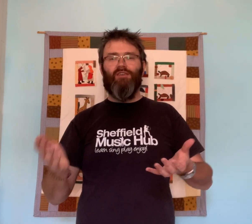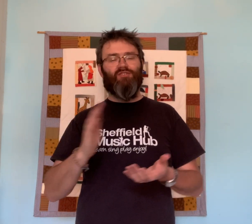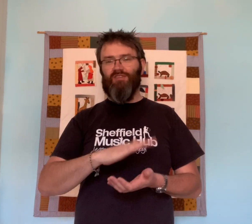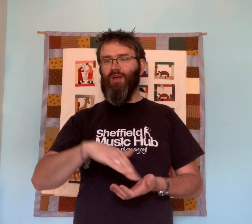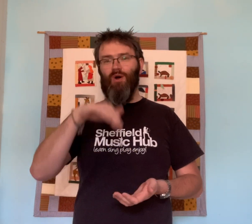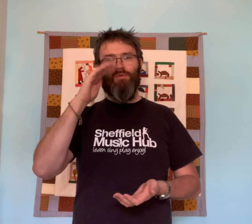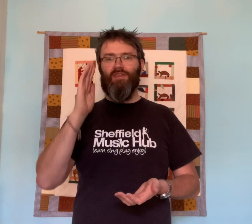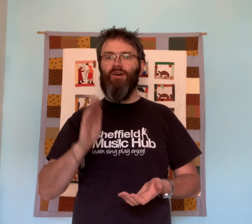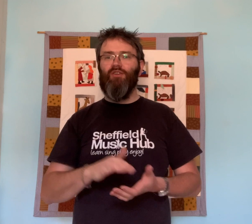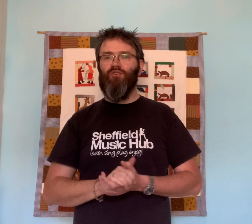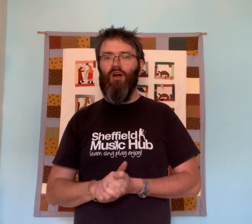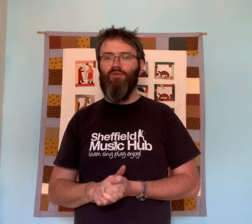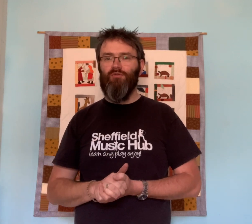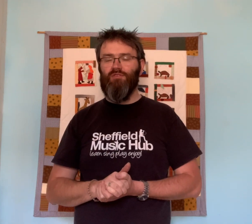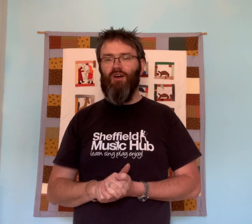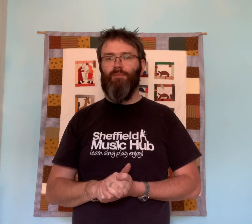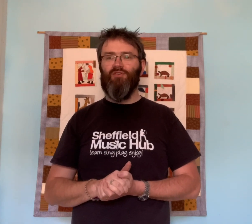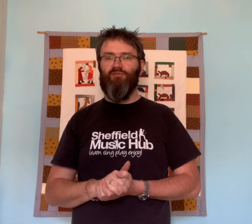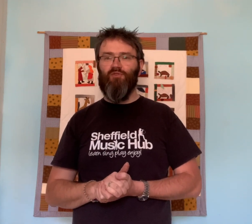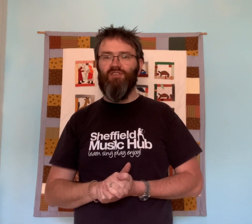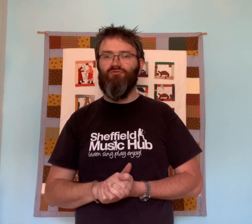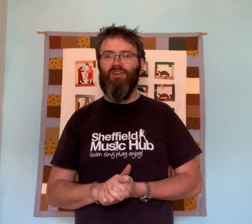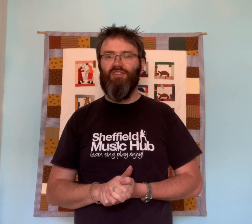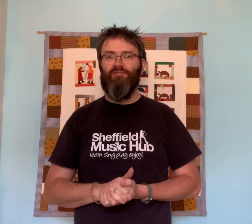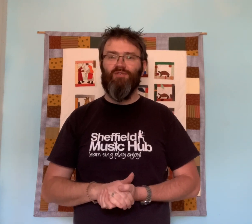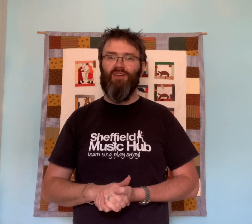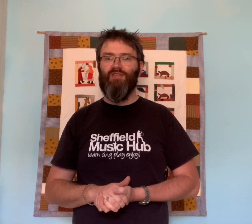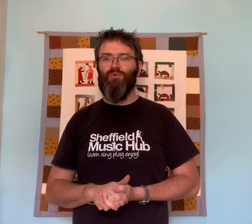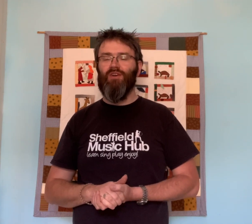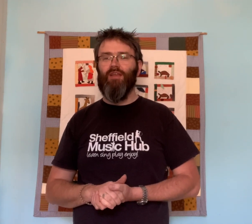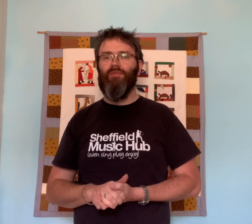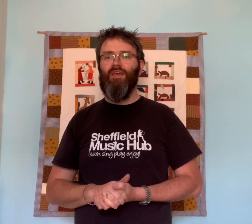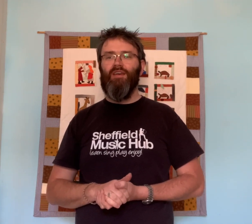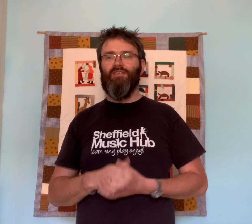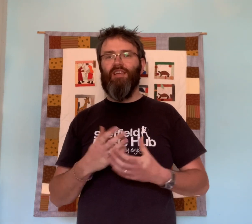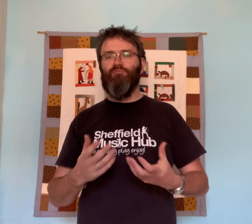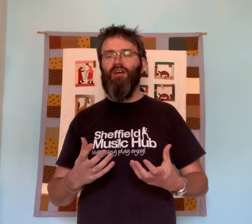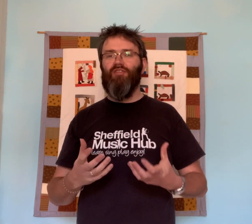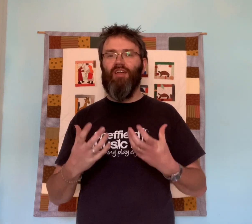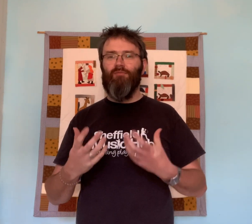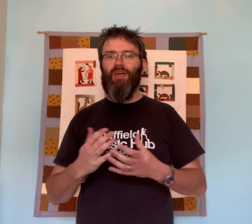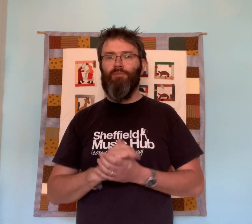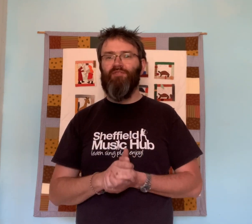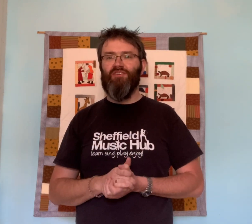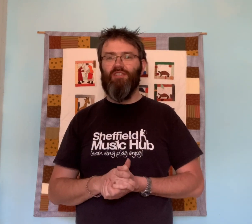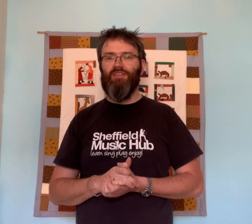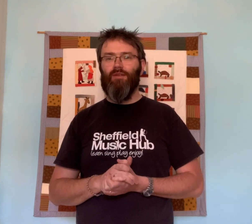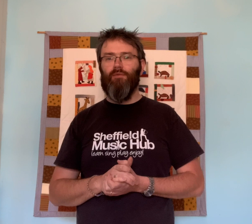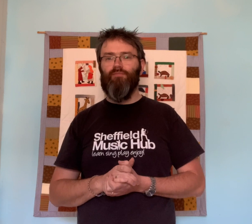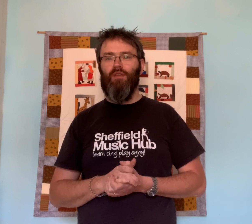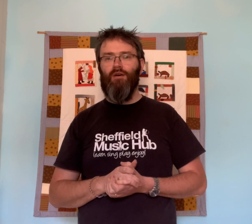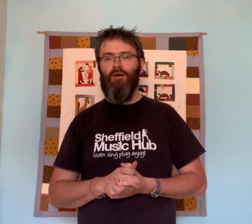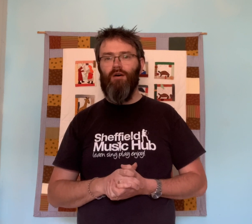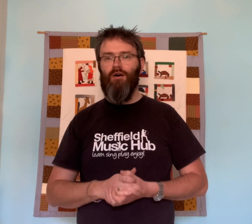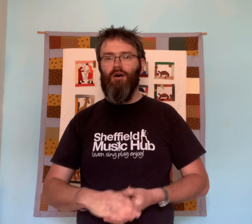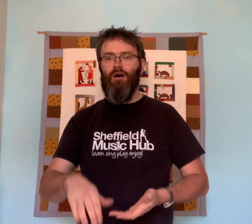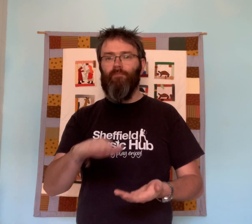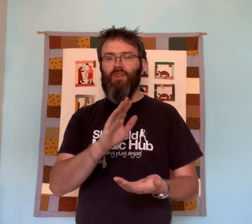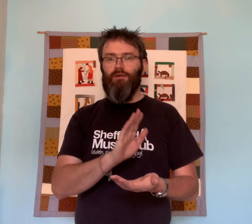Just go up and down in your own time as your voice gradually feels like it's working. Take a breath and give me that puffy cheek sound.